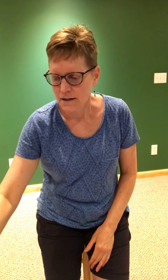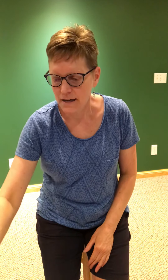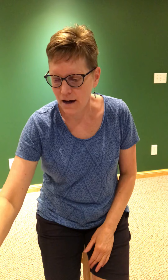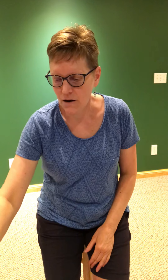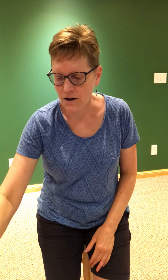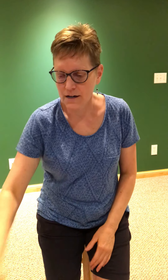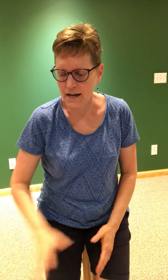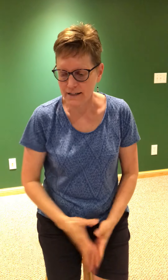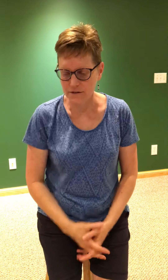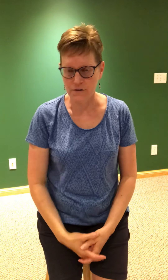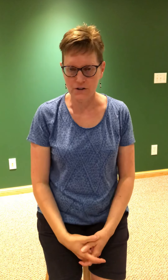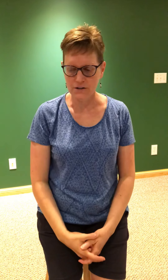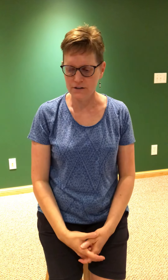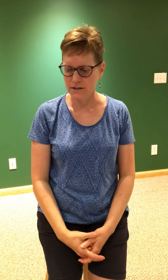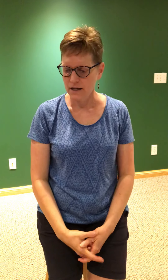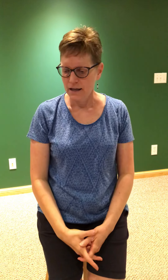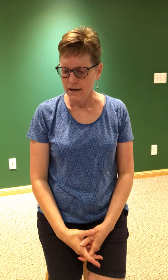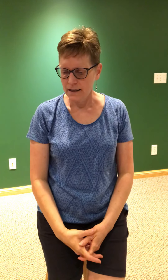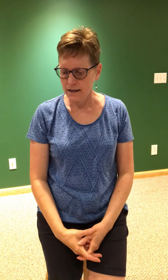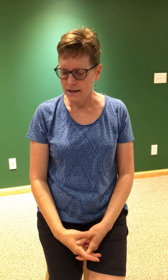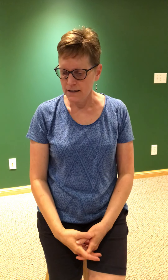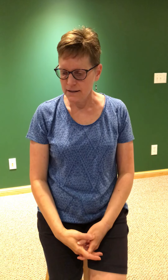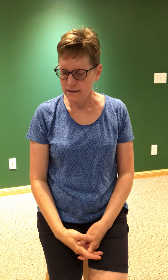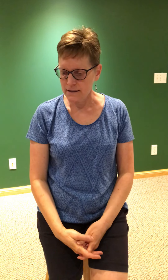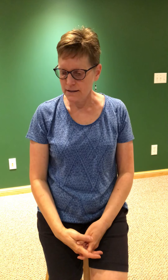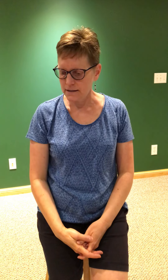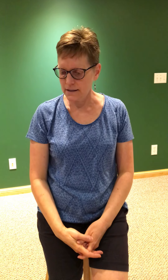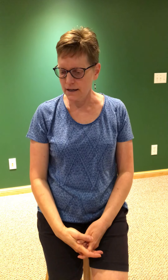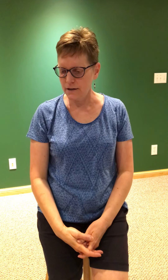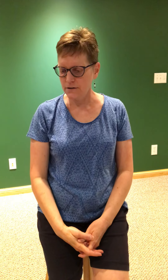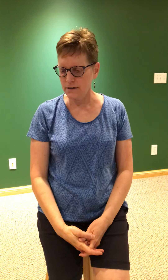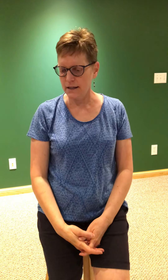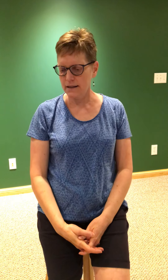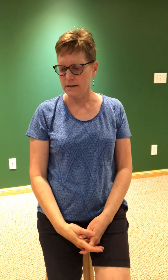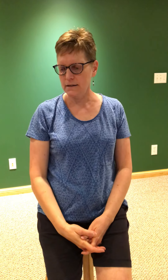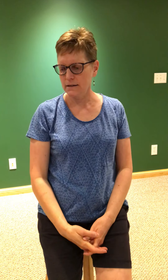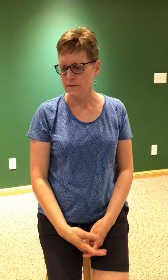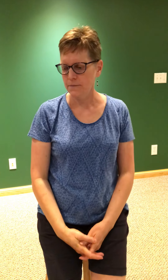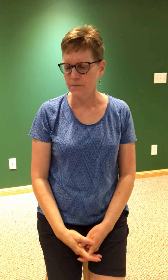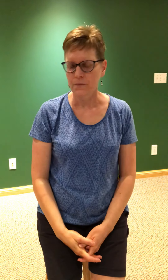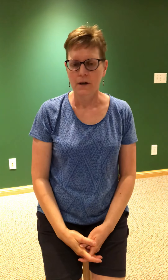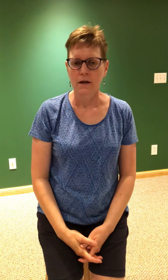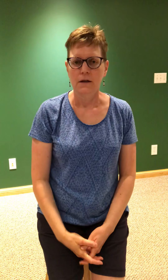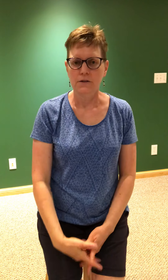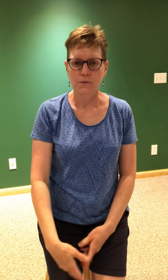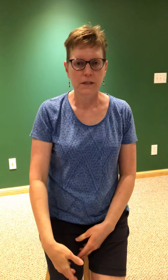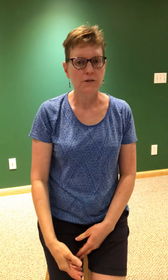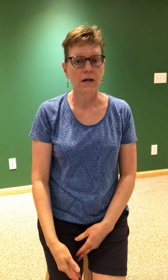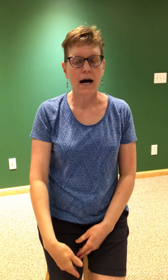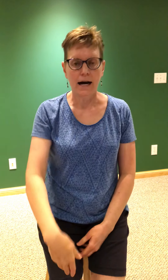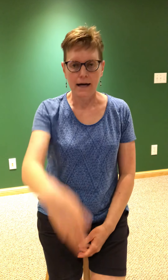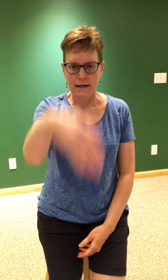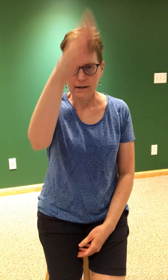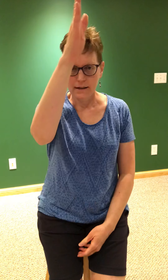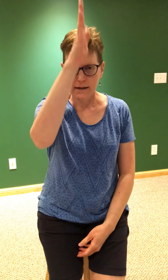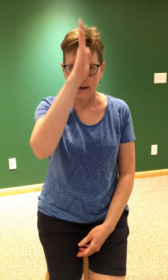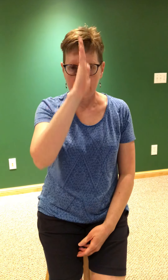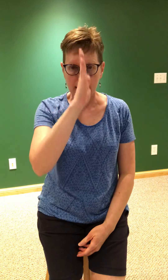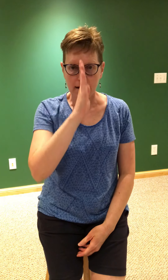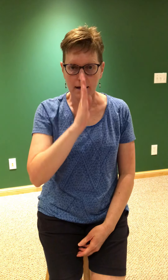Now, our next verse is, let's see, it goes like this. So we do God.